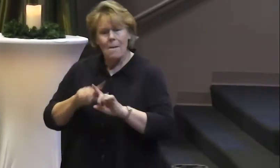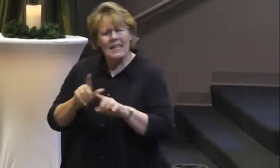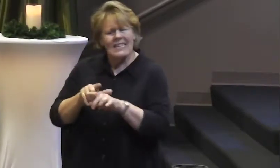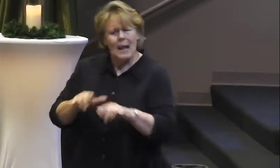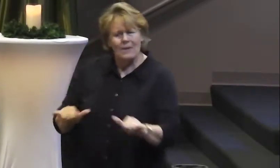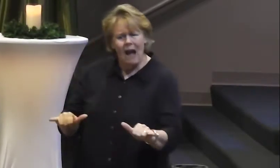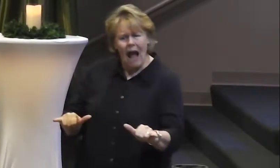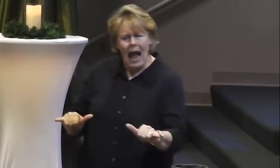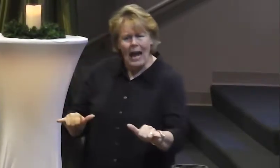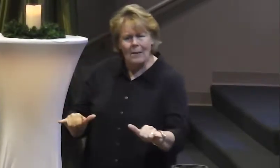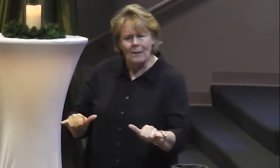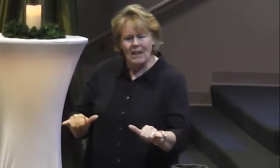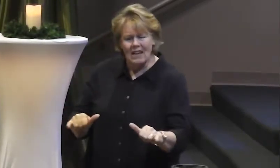he feels kind of unsettled.